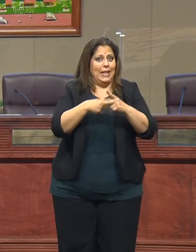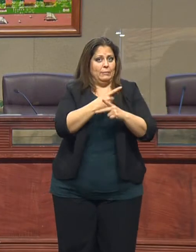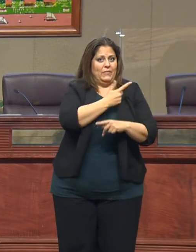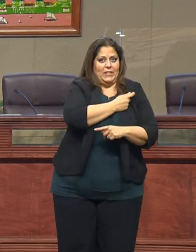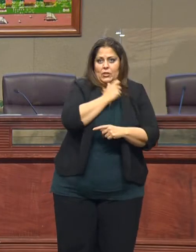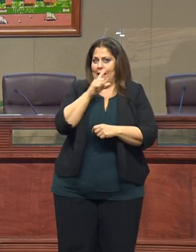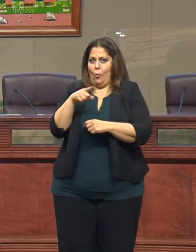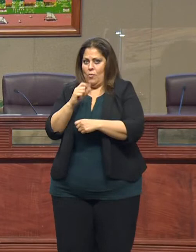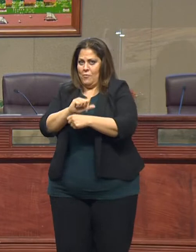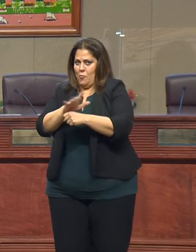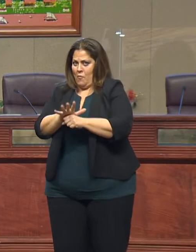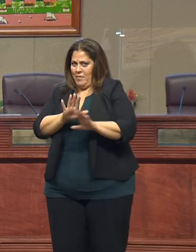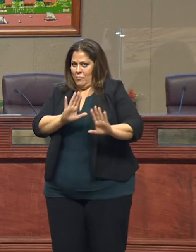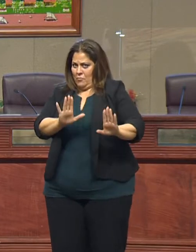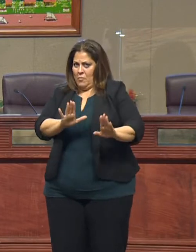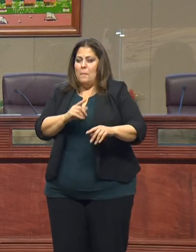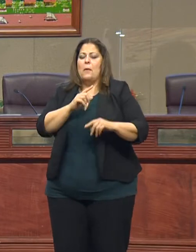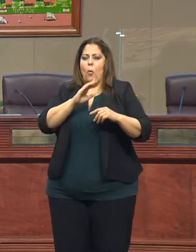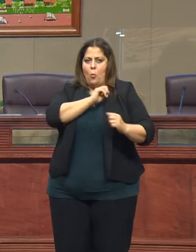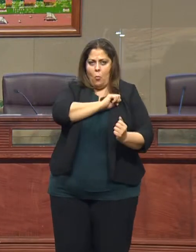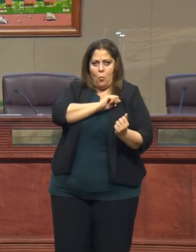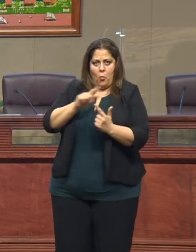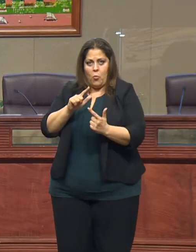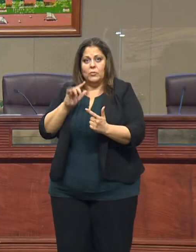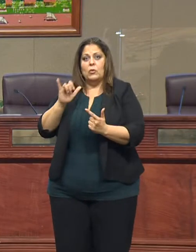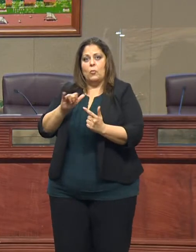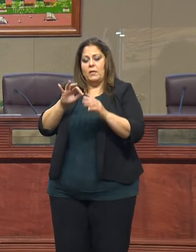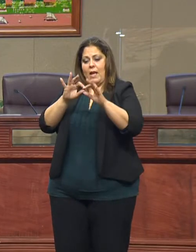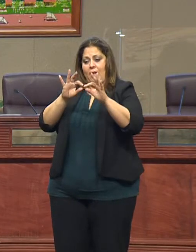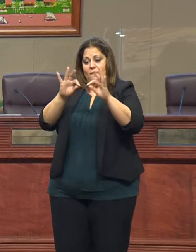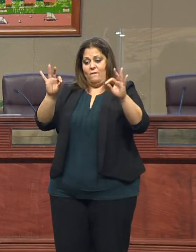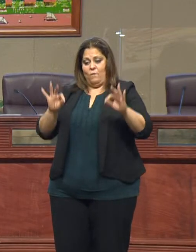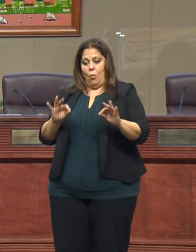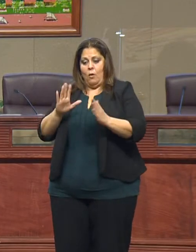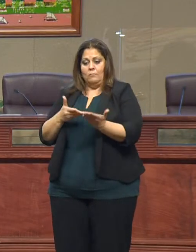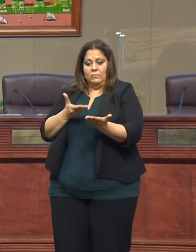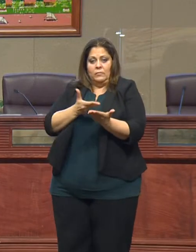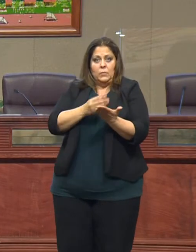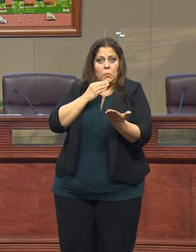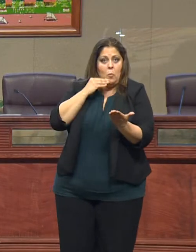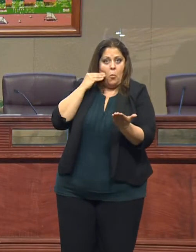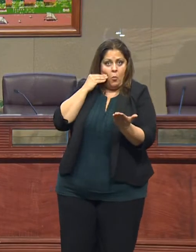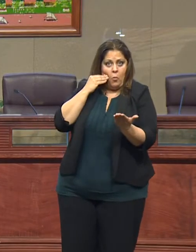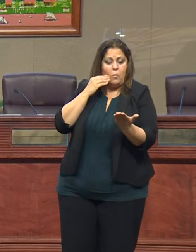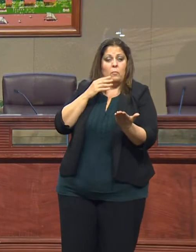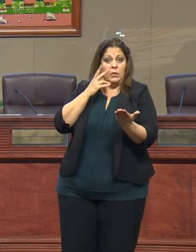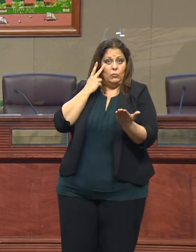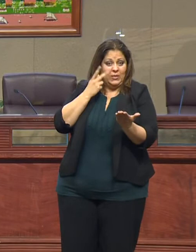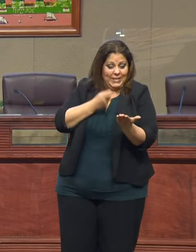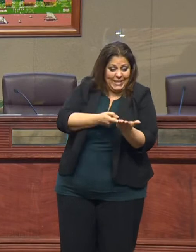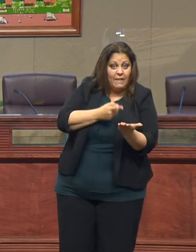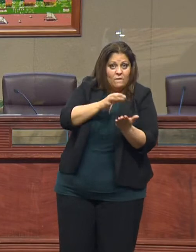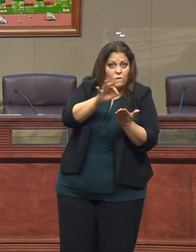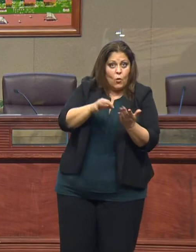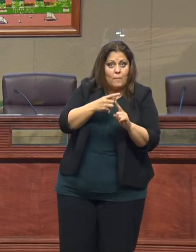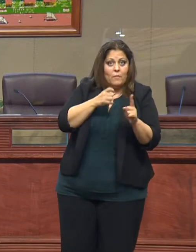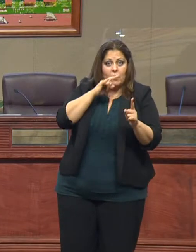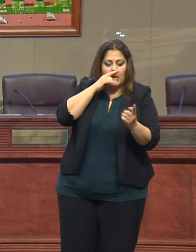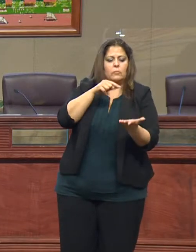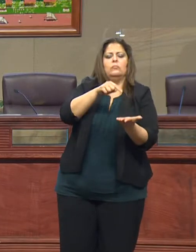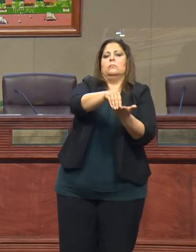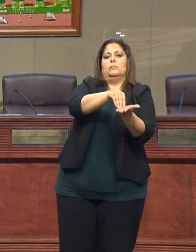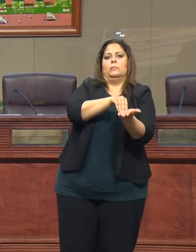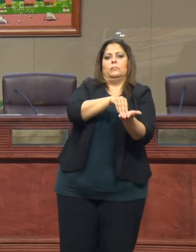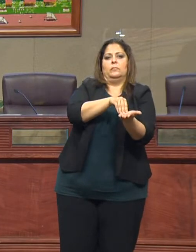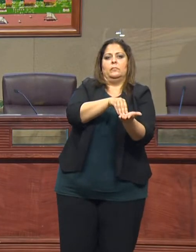permission forms come home with your child, we encourage you to make a point to fill out those forms and send them back with your student. We will keep the community informed as this